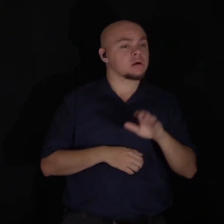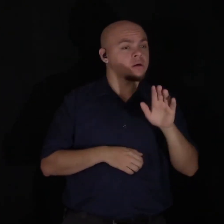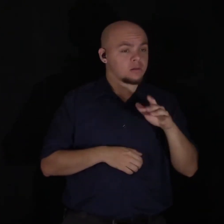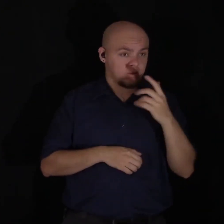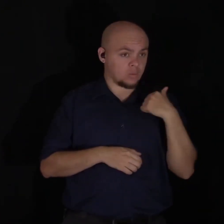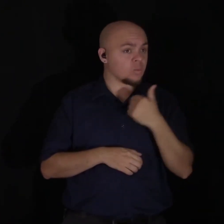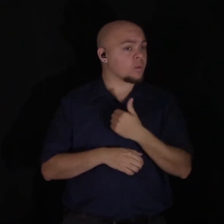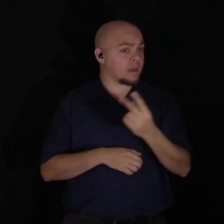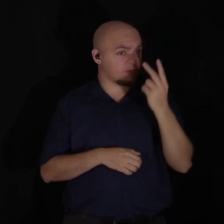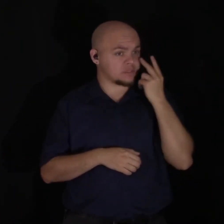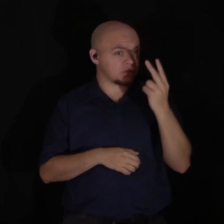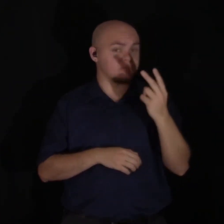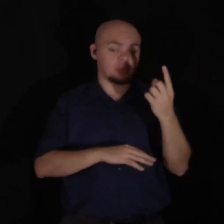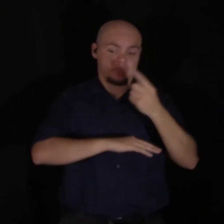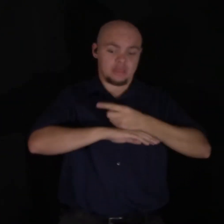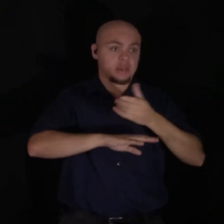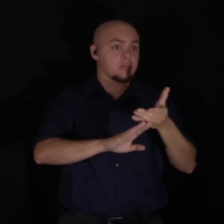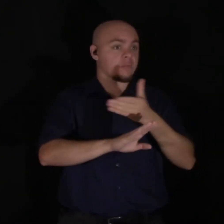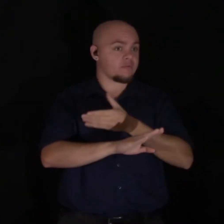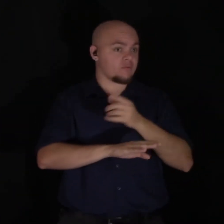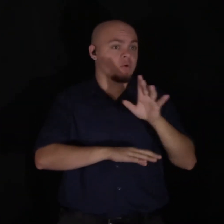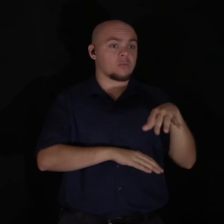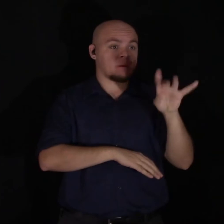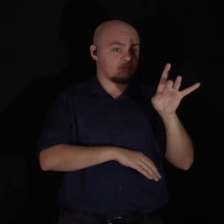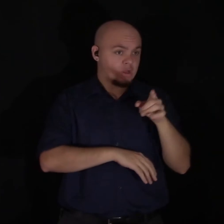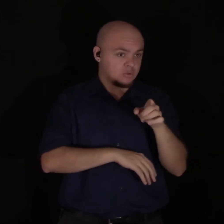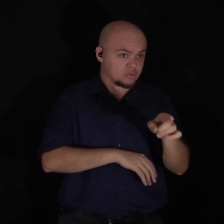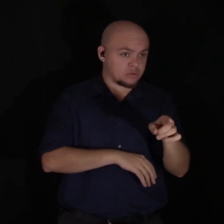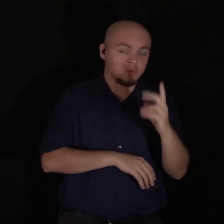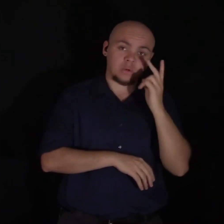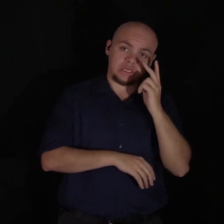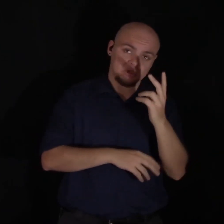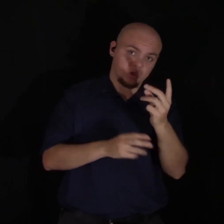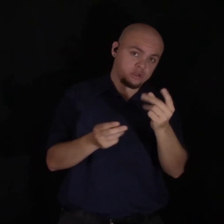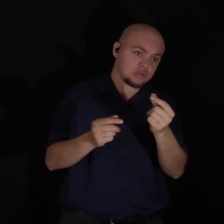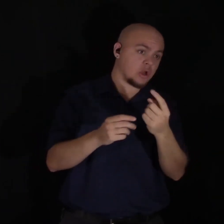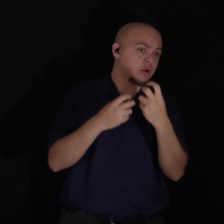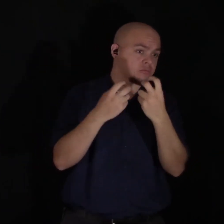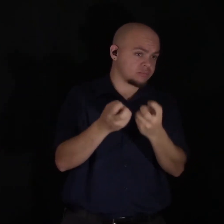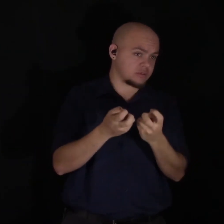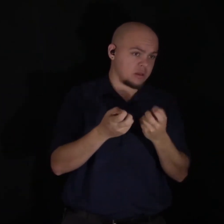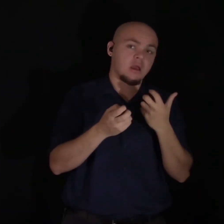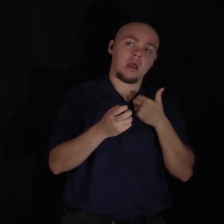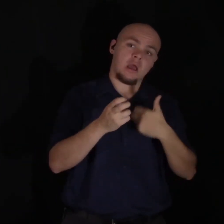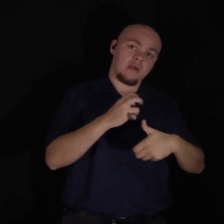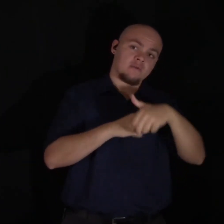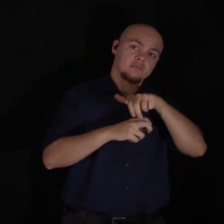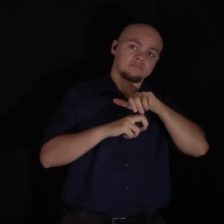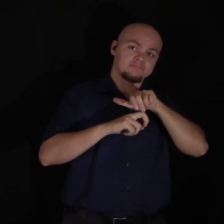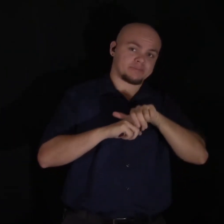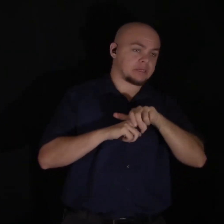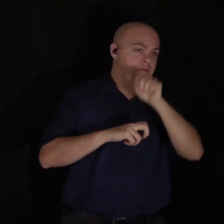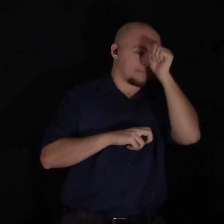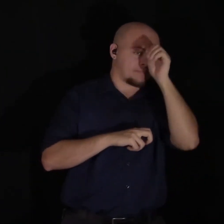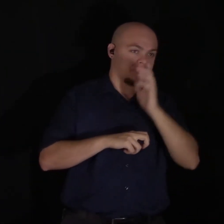for the day before we picked you up, we saw some dogs drawing a sledge with a man in it across the ice.